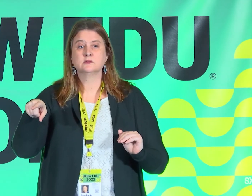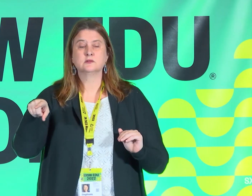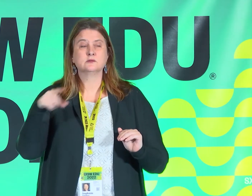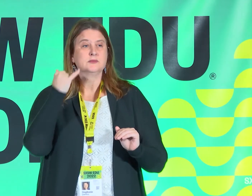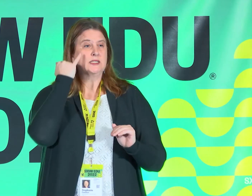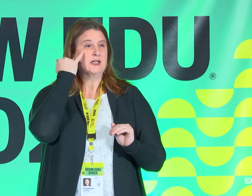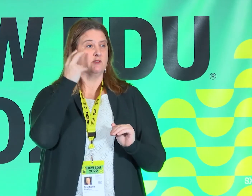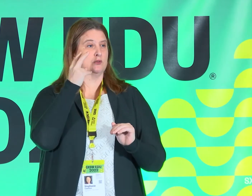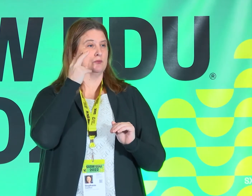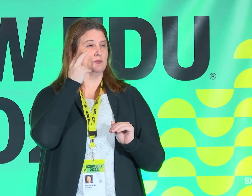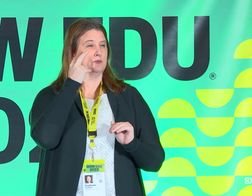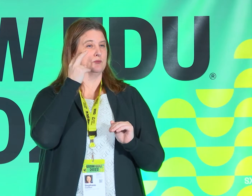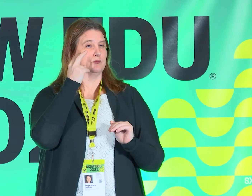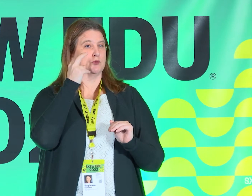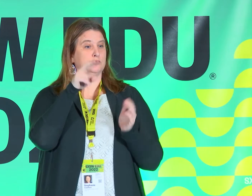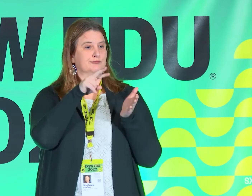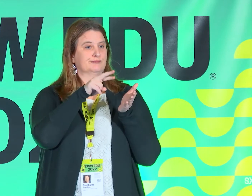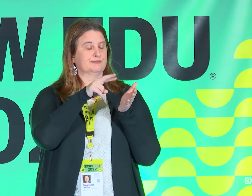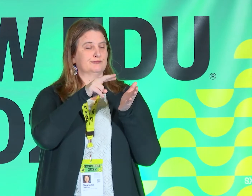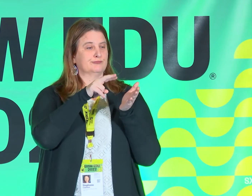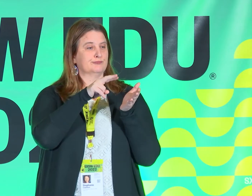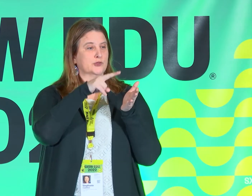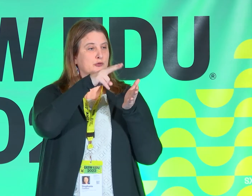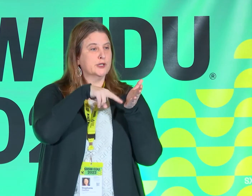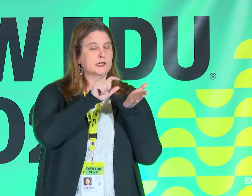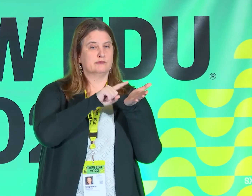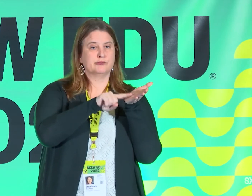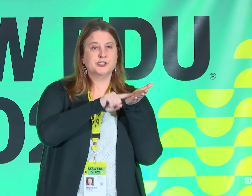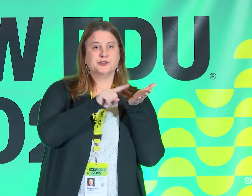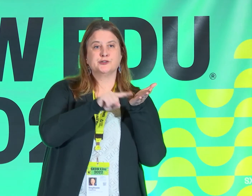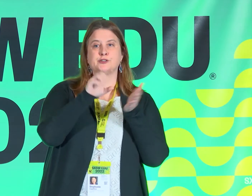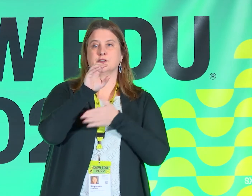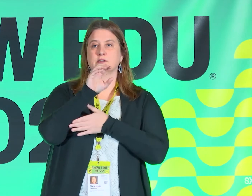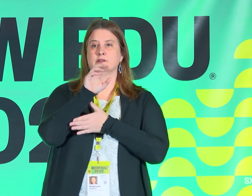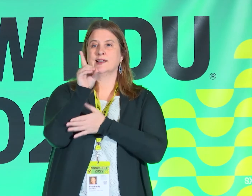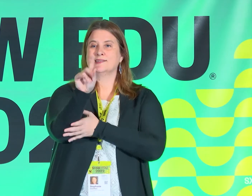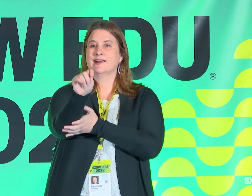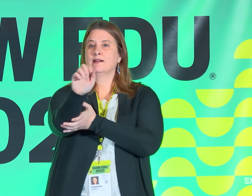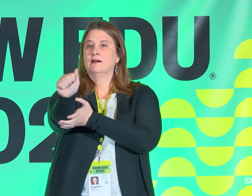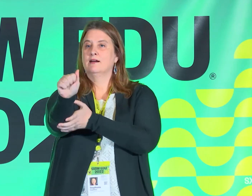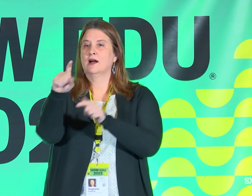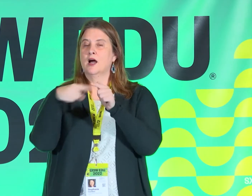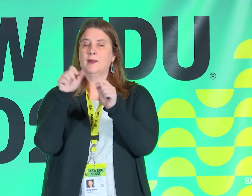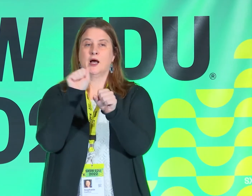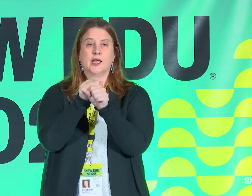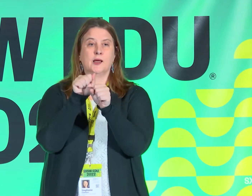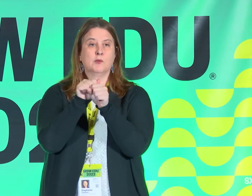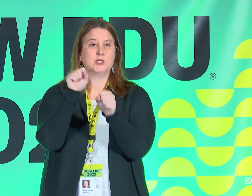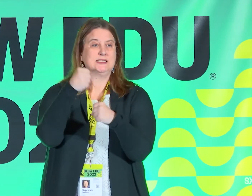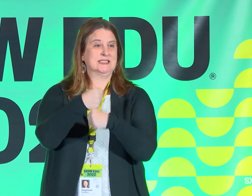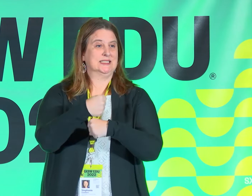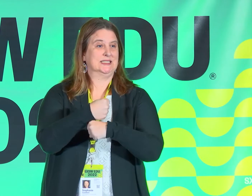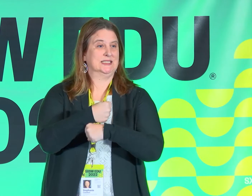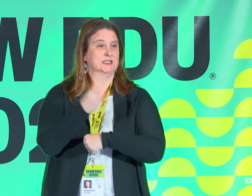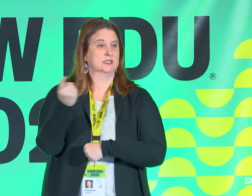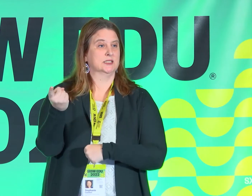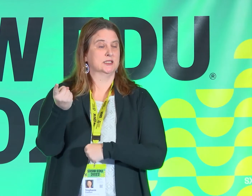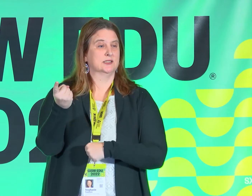impacts men and women differently. You know, you can read the research and the data about employment